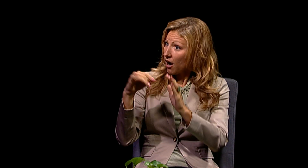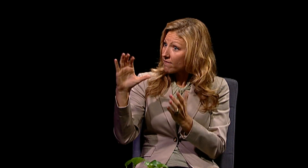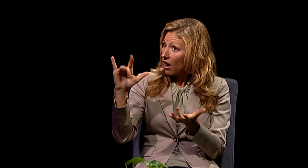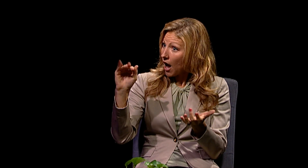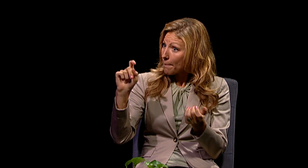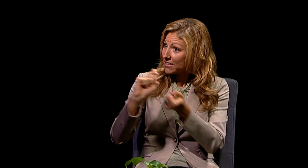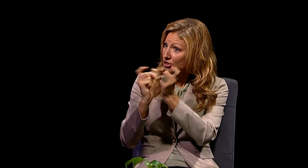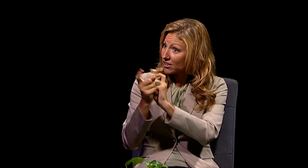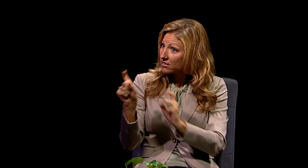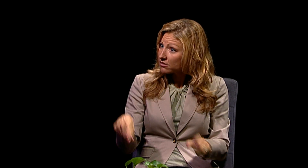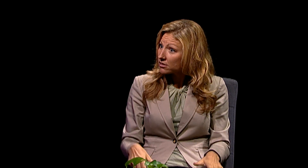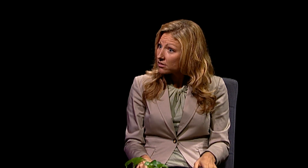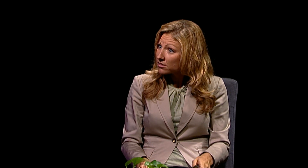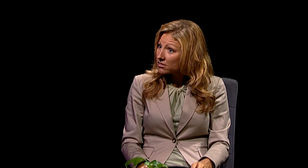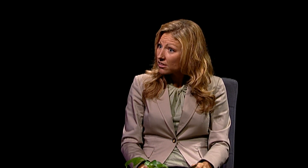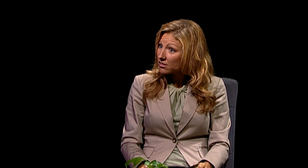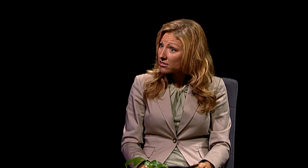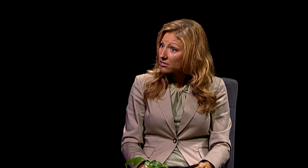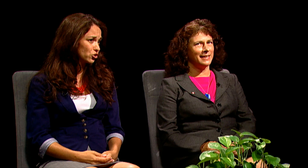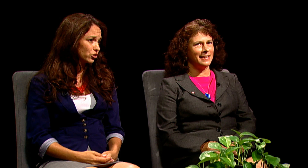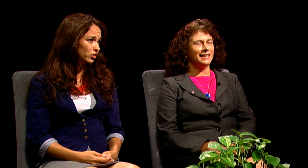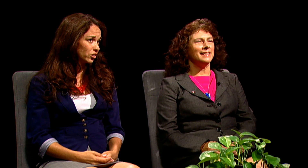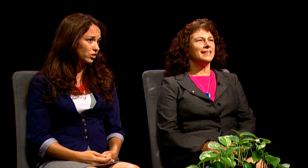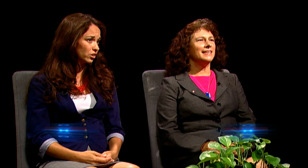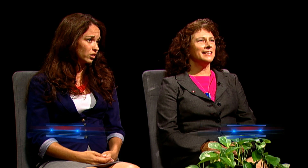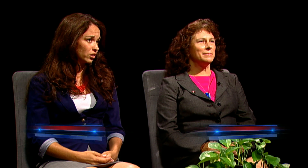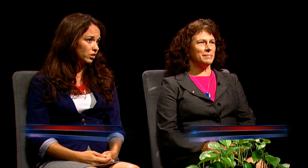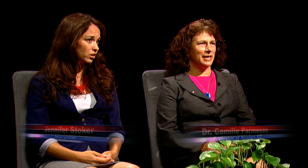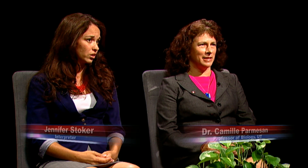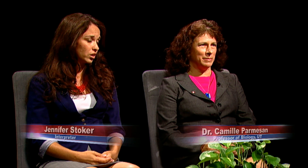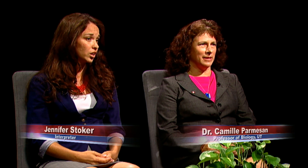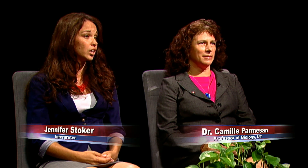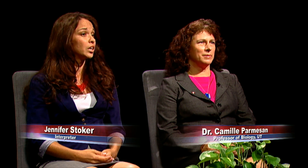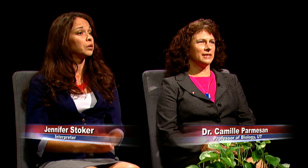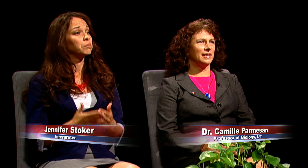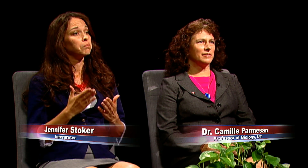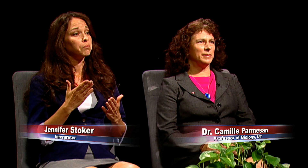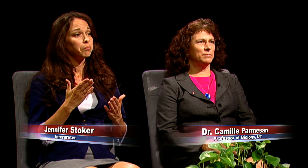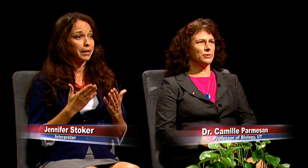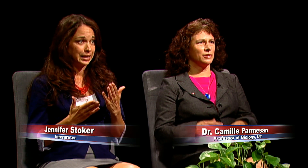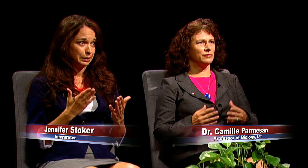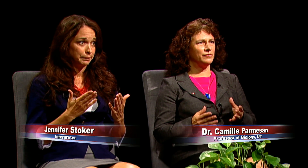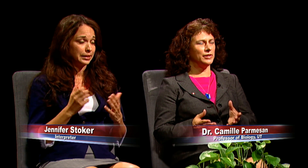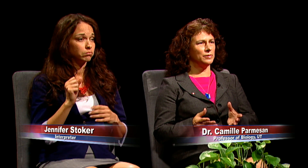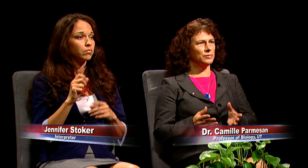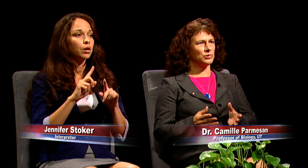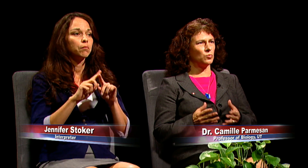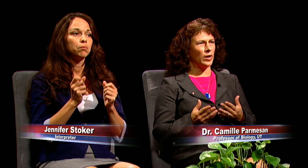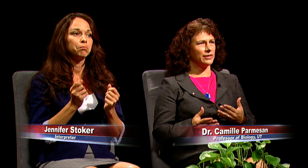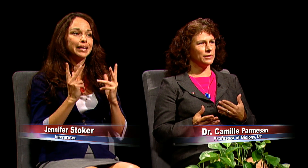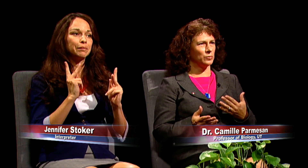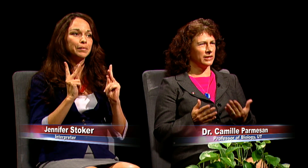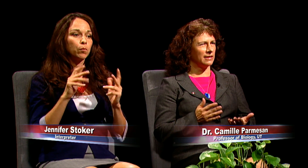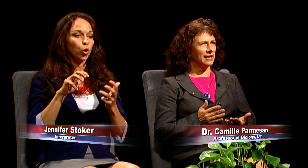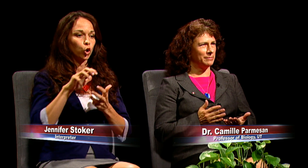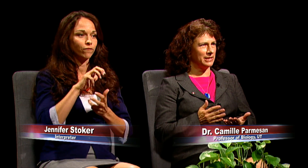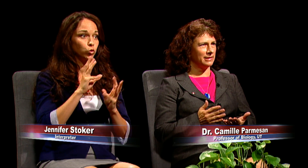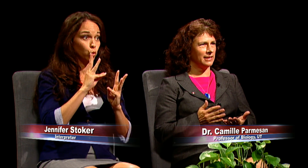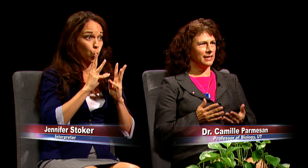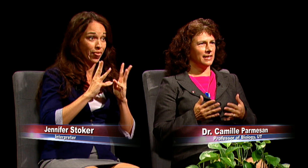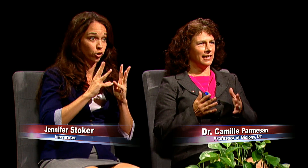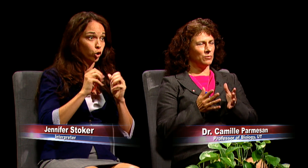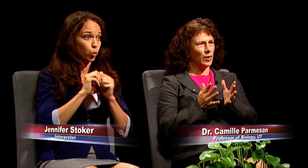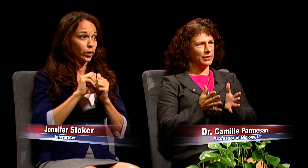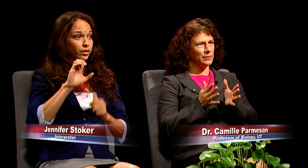in Texas history. Is that a sign of climate change? It may be, but a lot of people confuse weather with